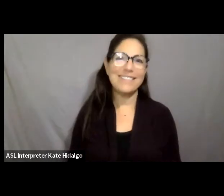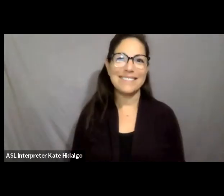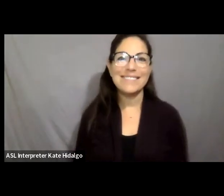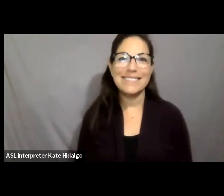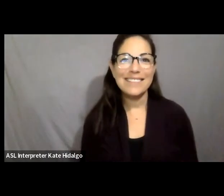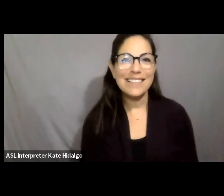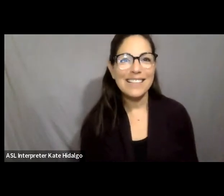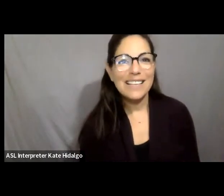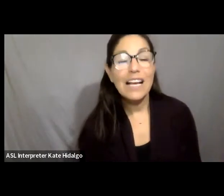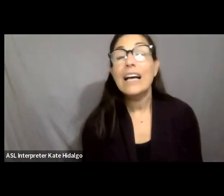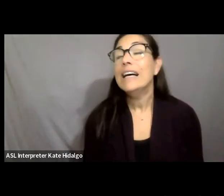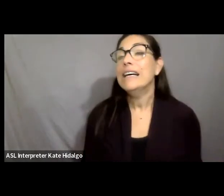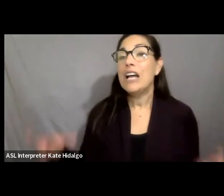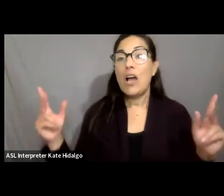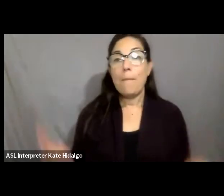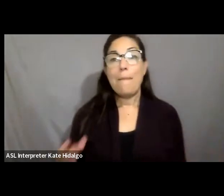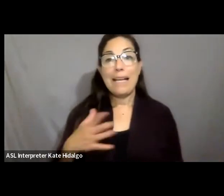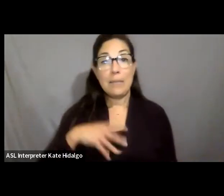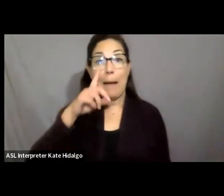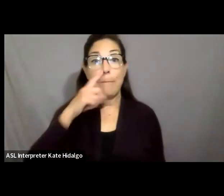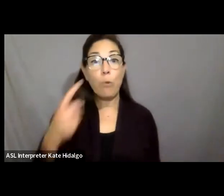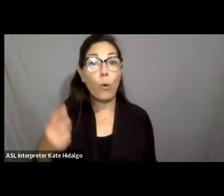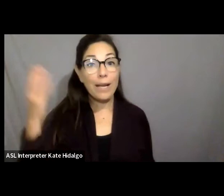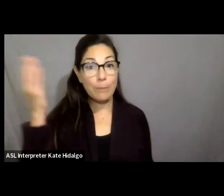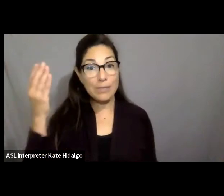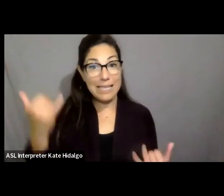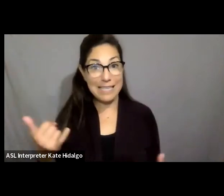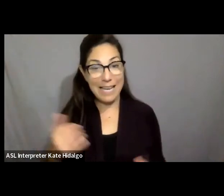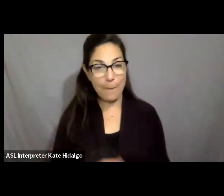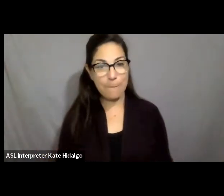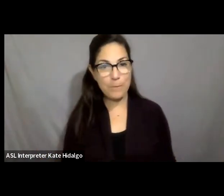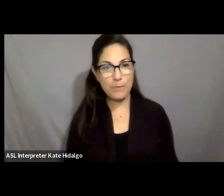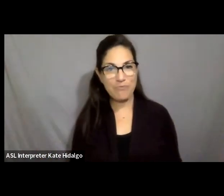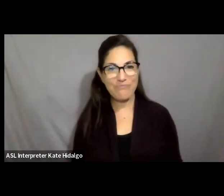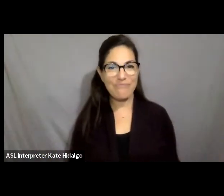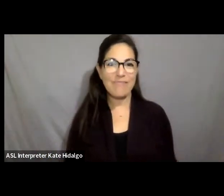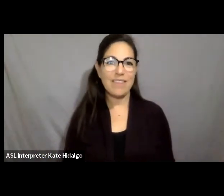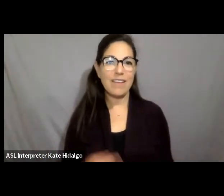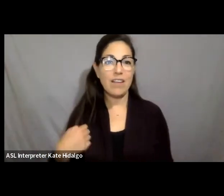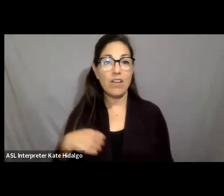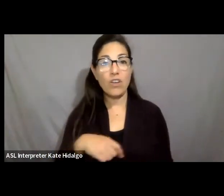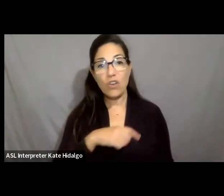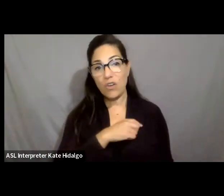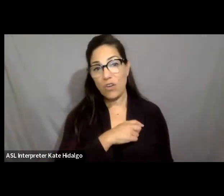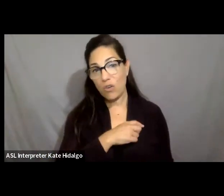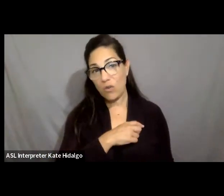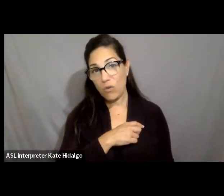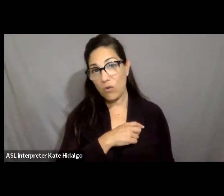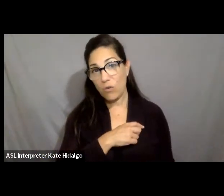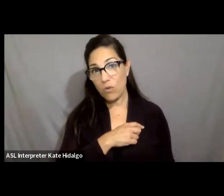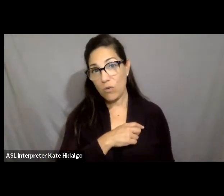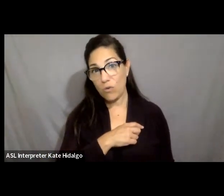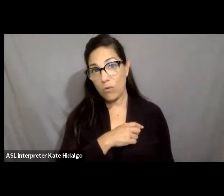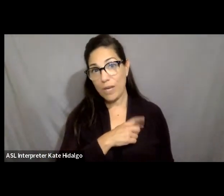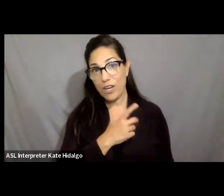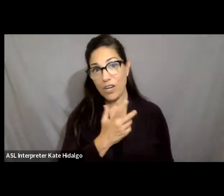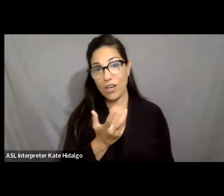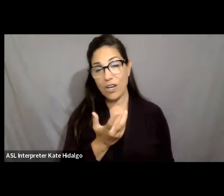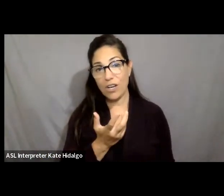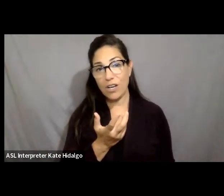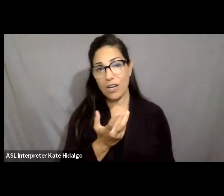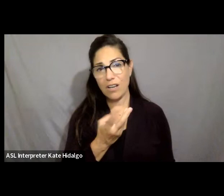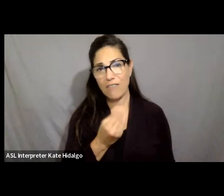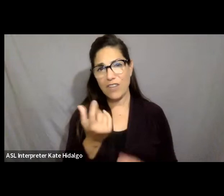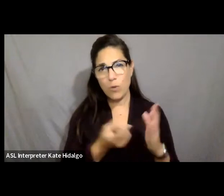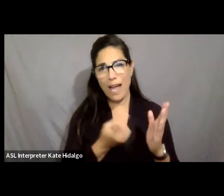So back to my boring, what I present to you, but not so boring. We are so happy that as of like a couple of